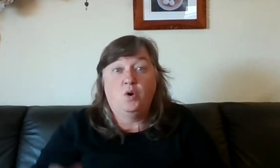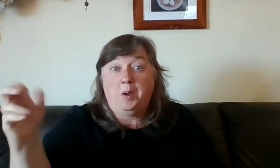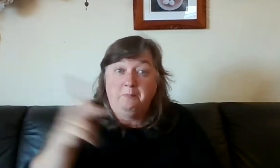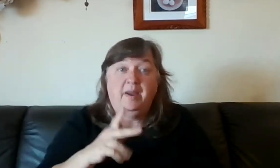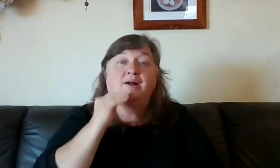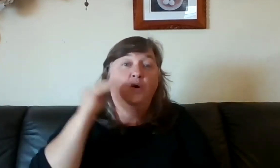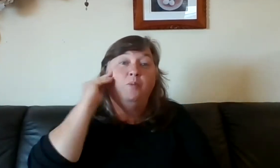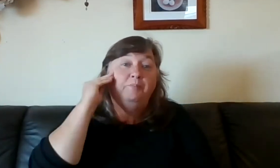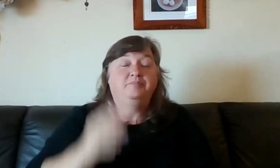or back home.